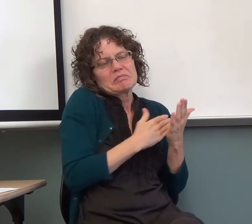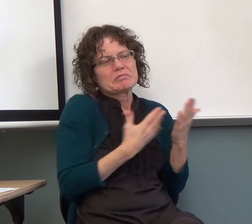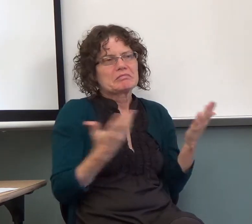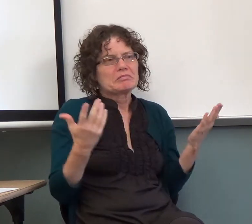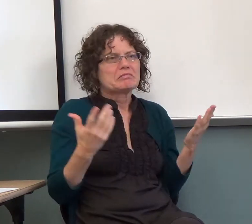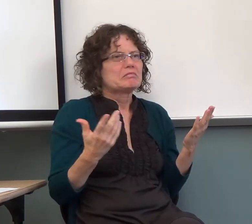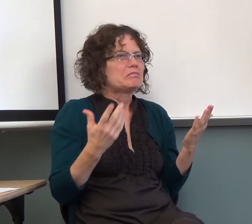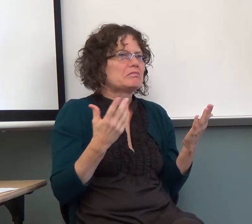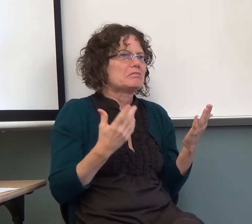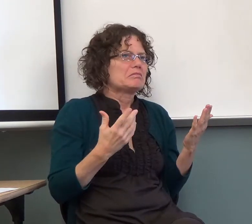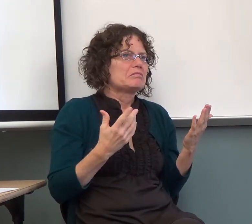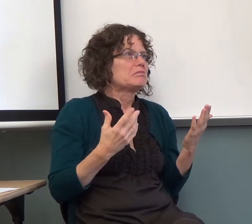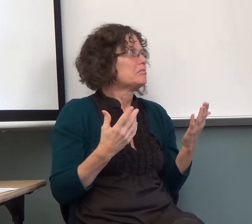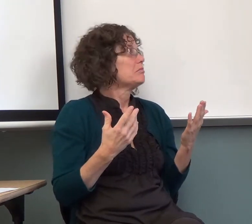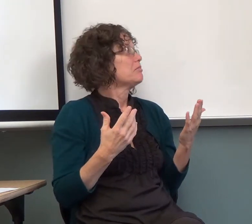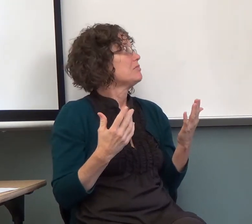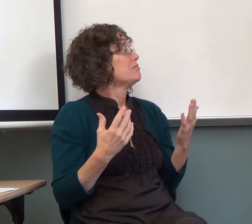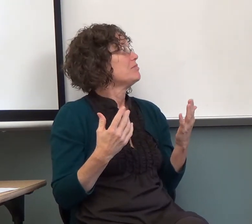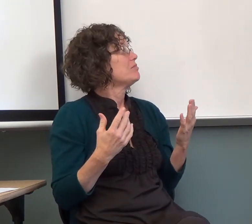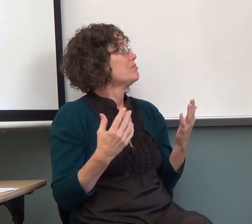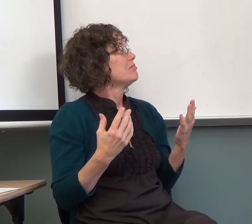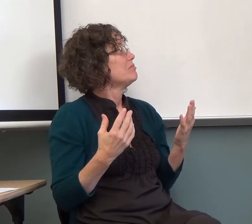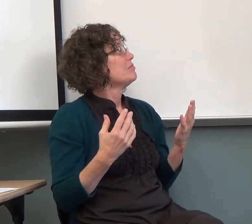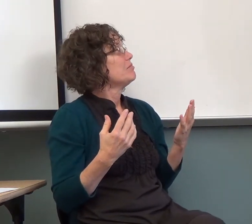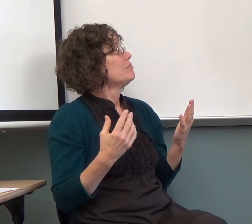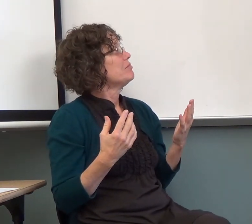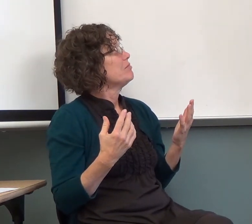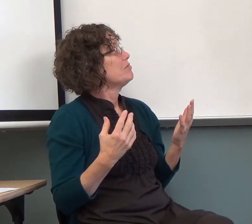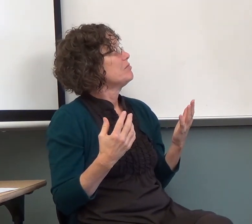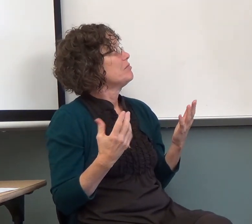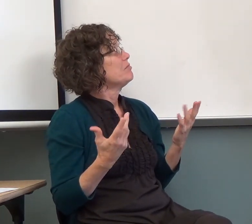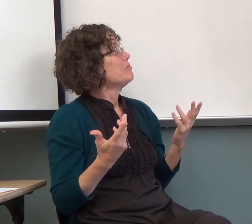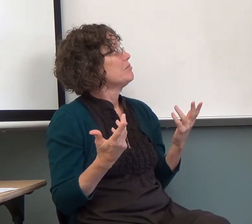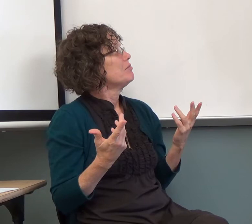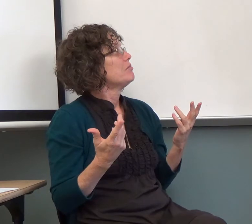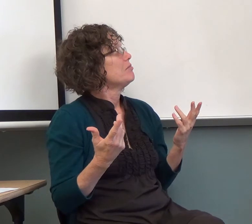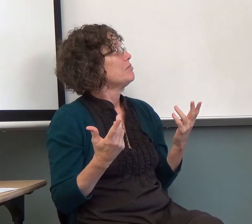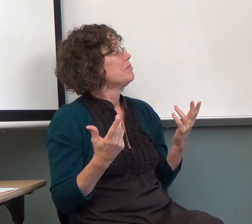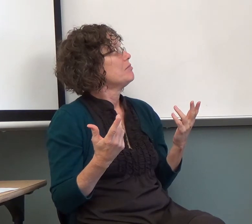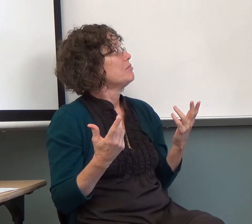Maria. Sorry, just kidding, mine. How about people